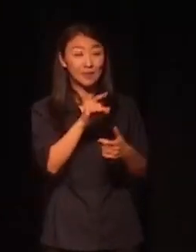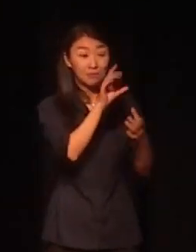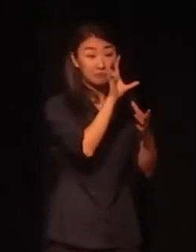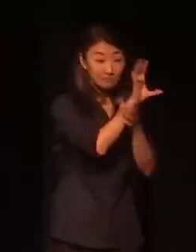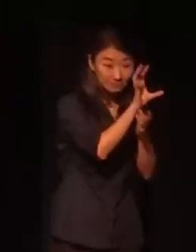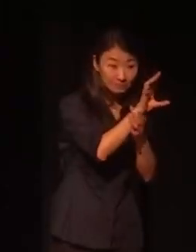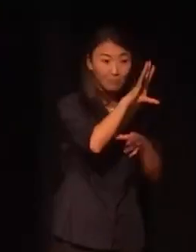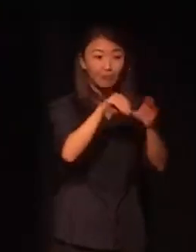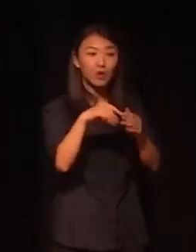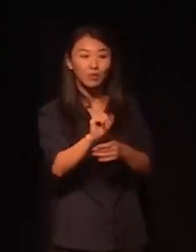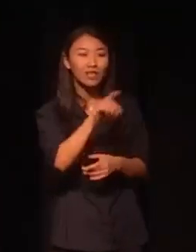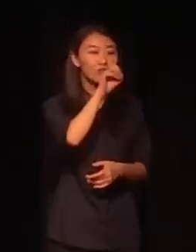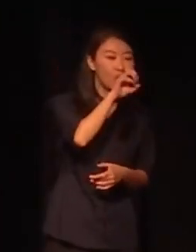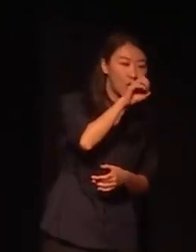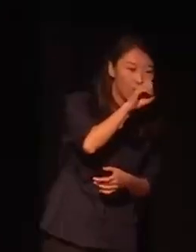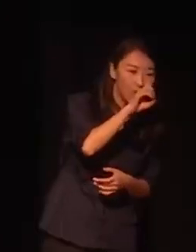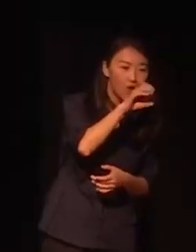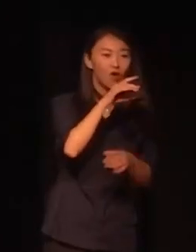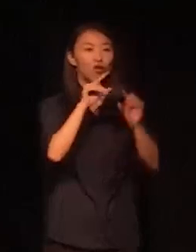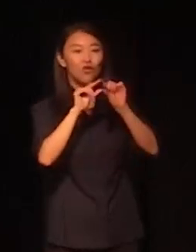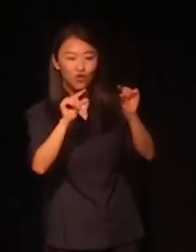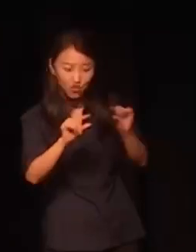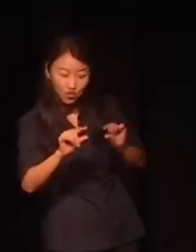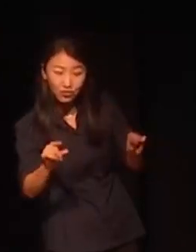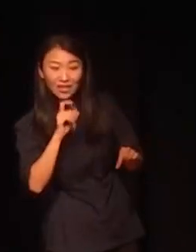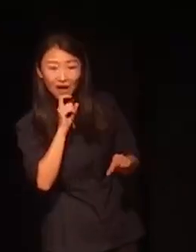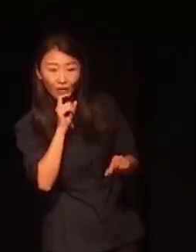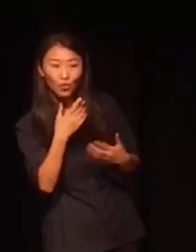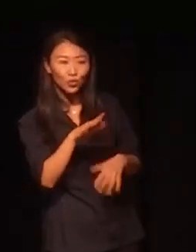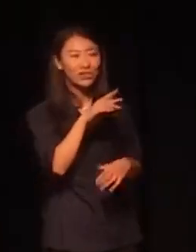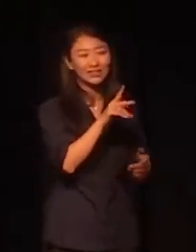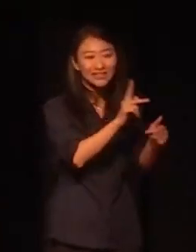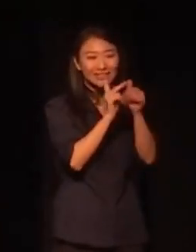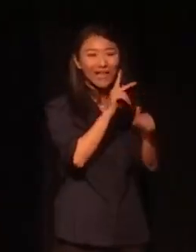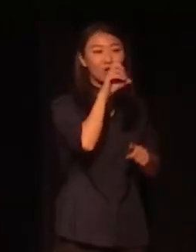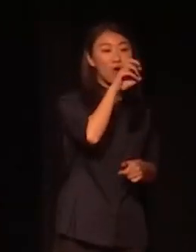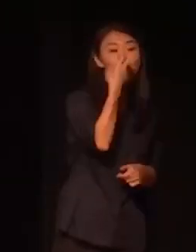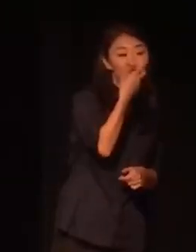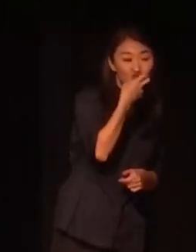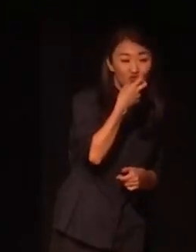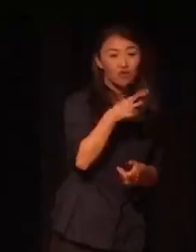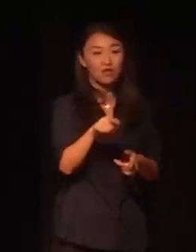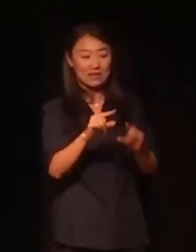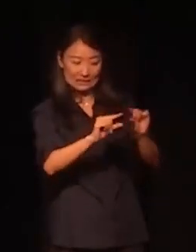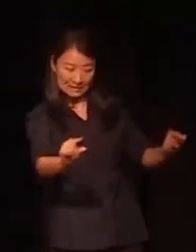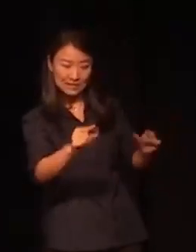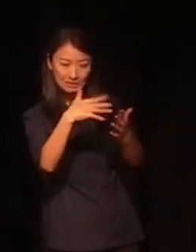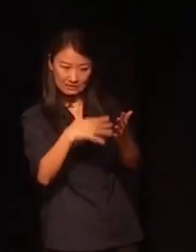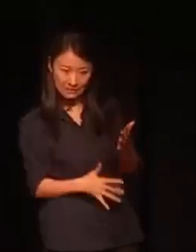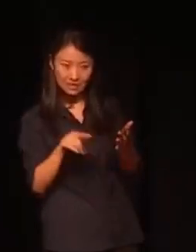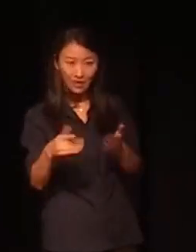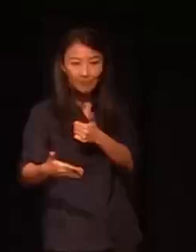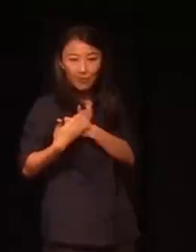spoken words and display texts, you can use the spoken words and display text for